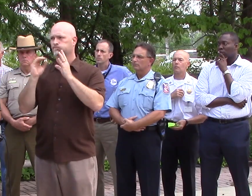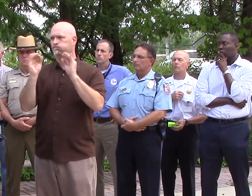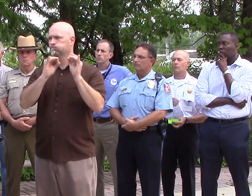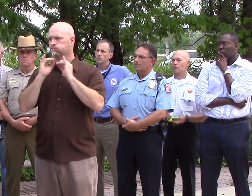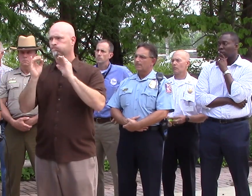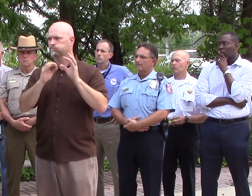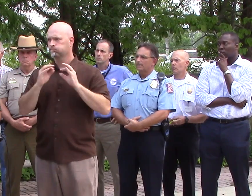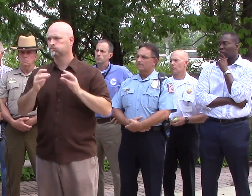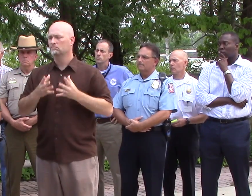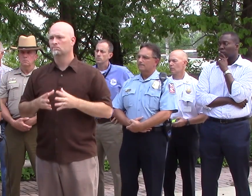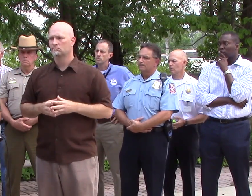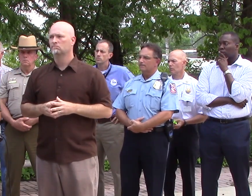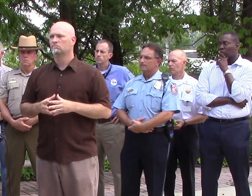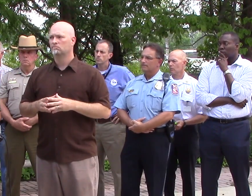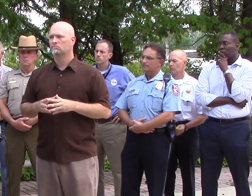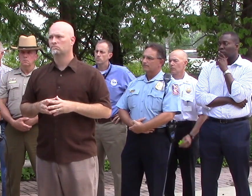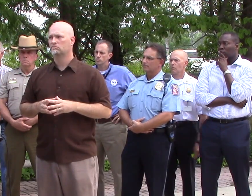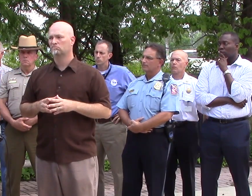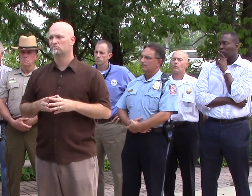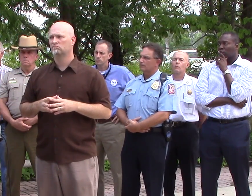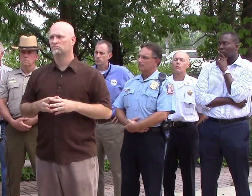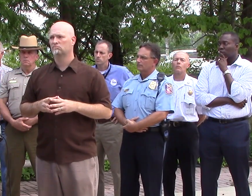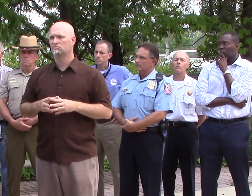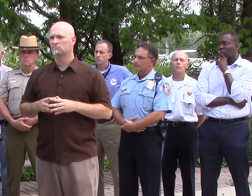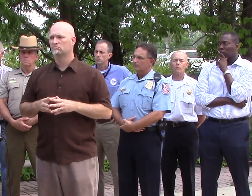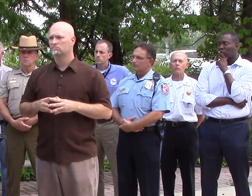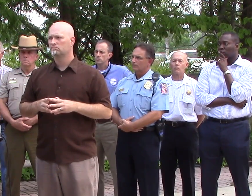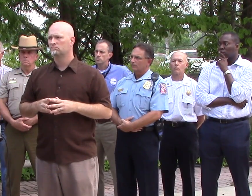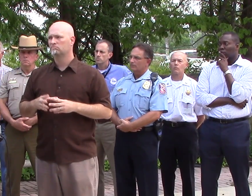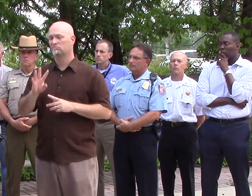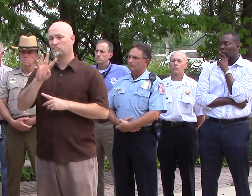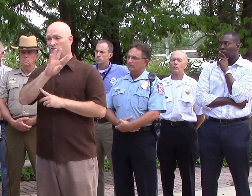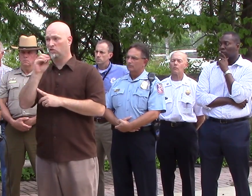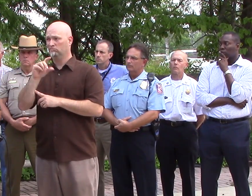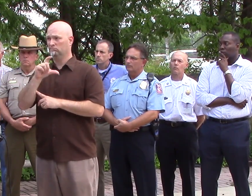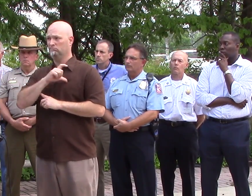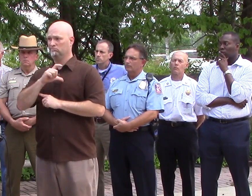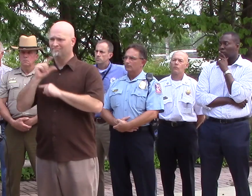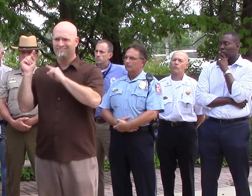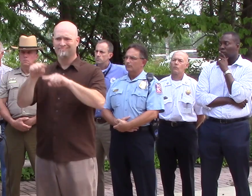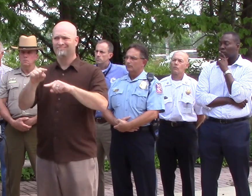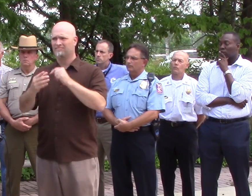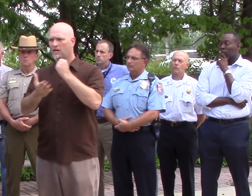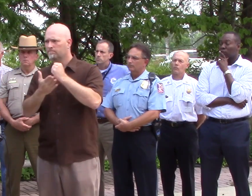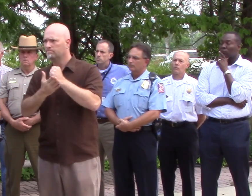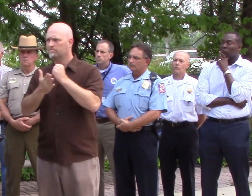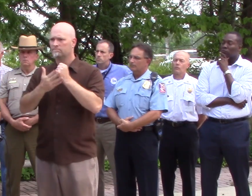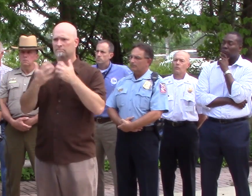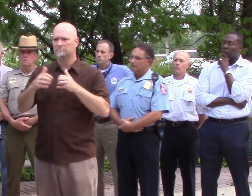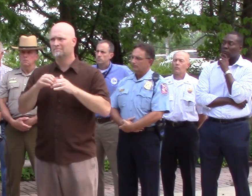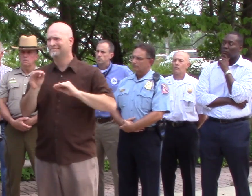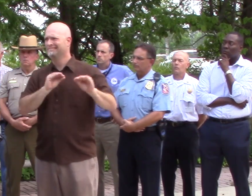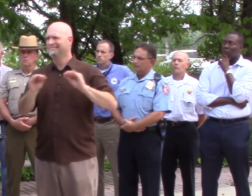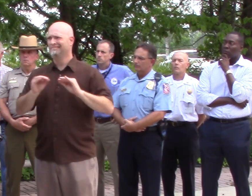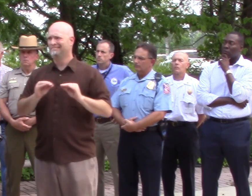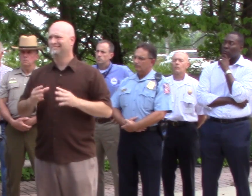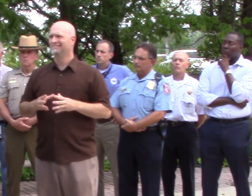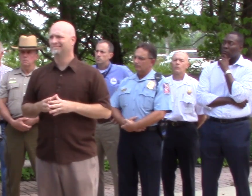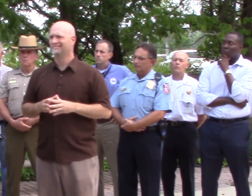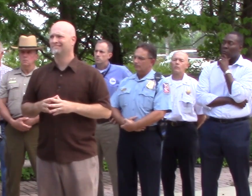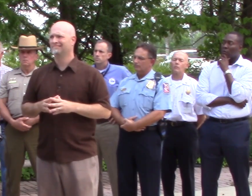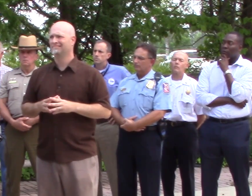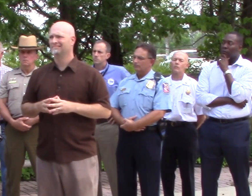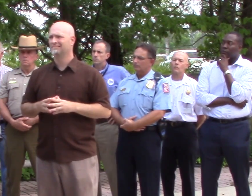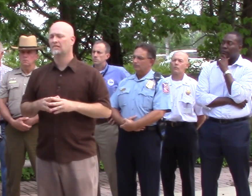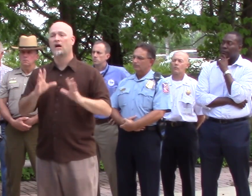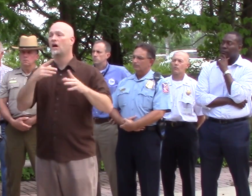Police, there's approximately 40 troopers will be coming in to assist Howard County in static points and asking folks to stay away from the downtown Ellicott